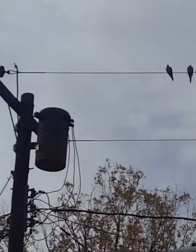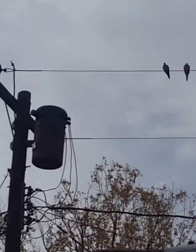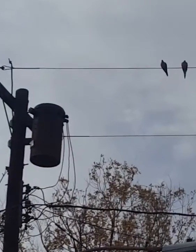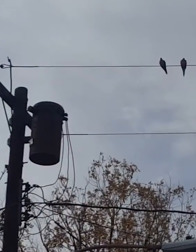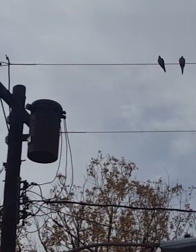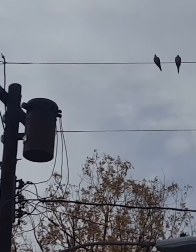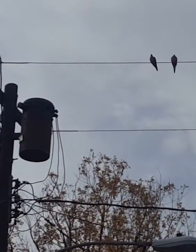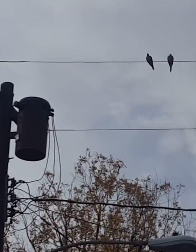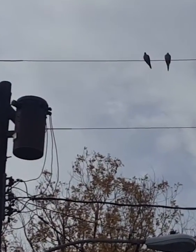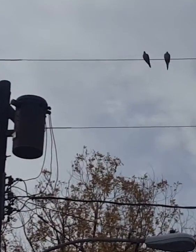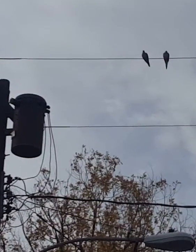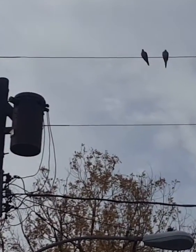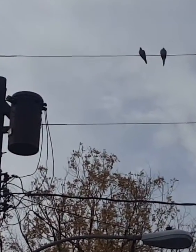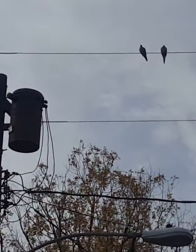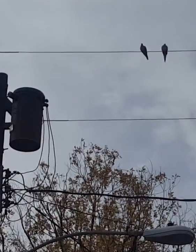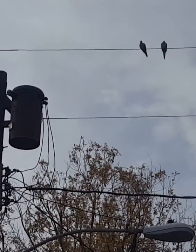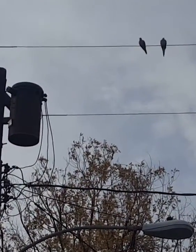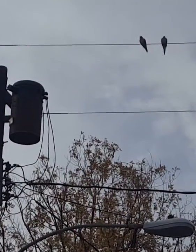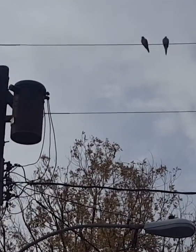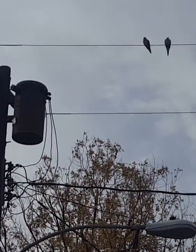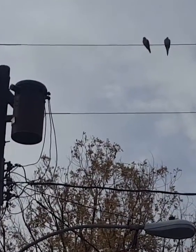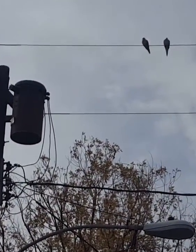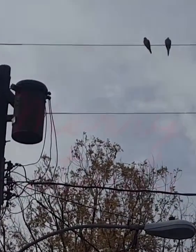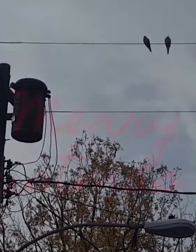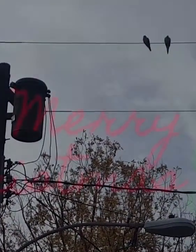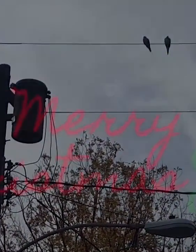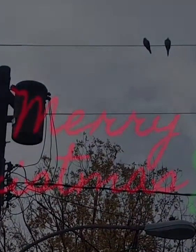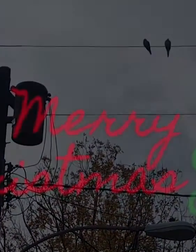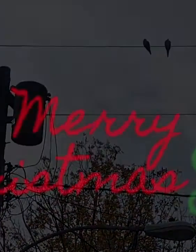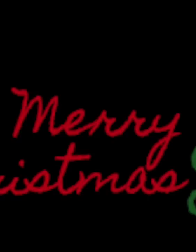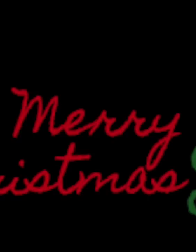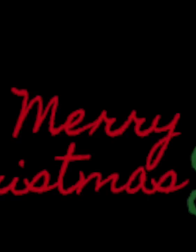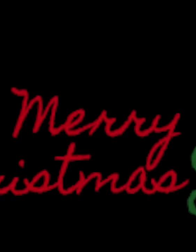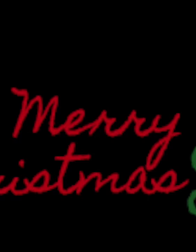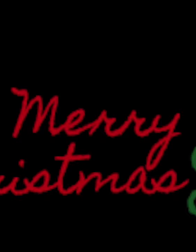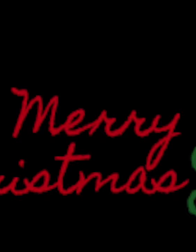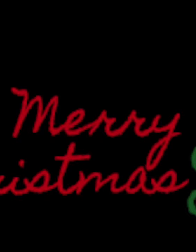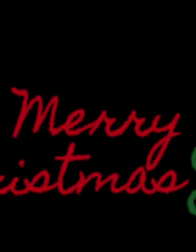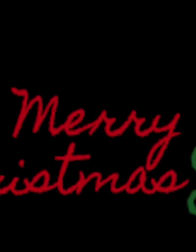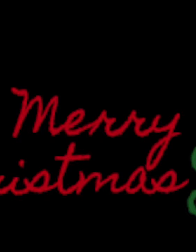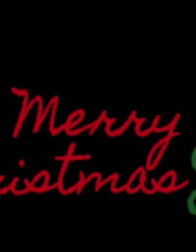Three little birds. Oh, there's two. Where's your third one?